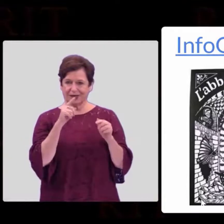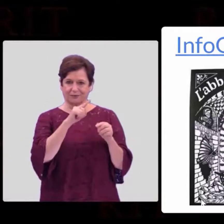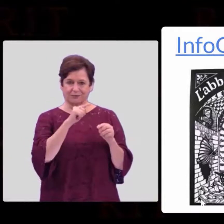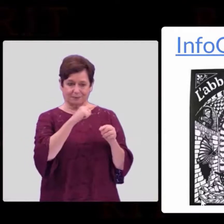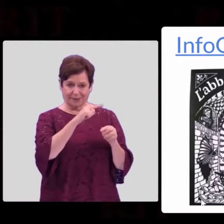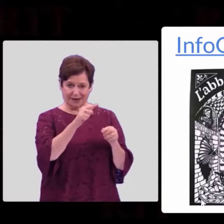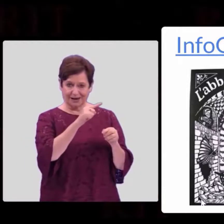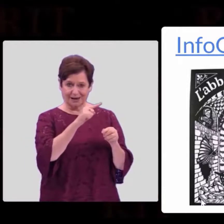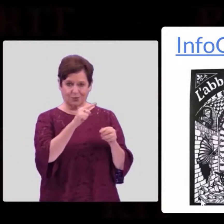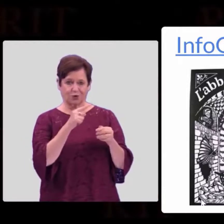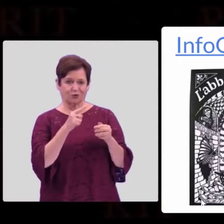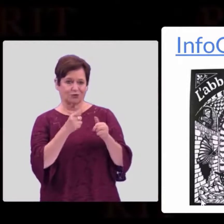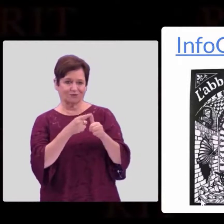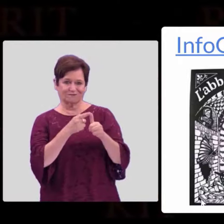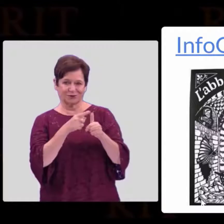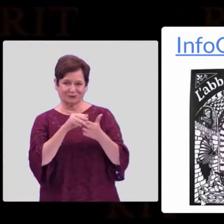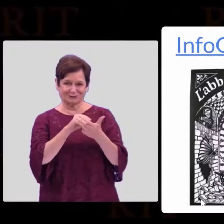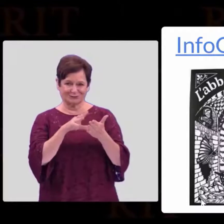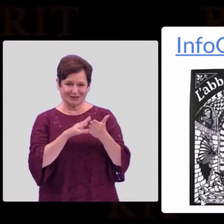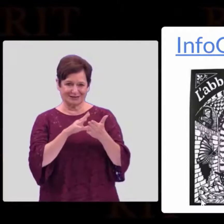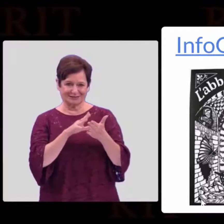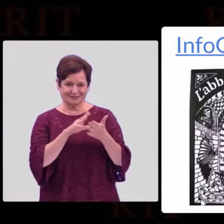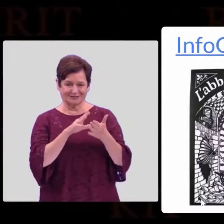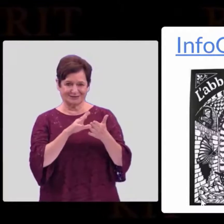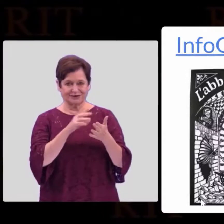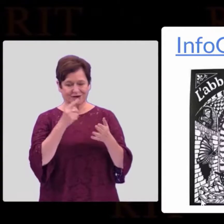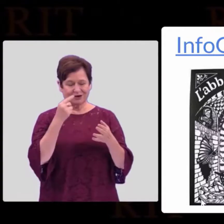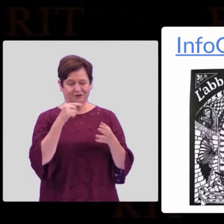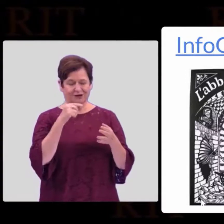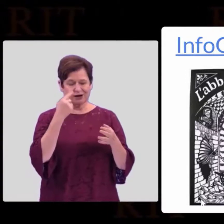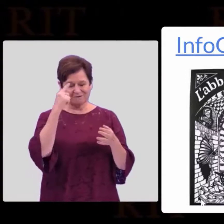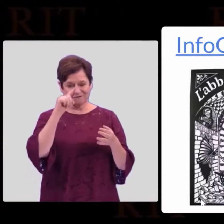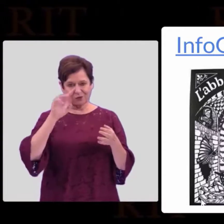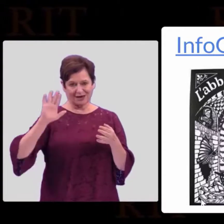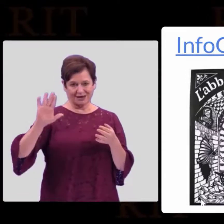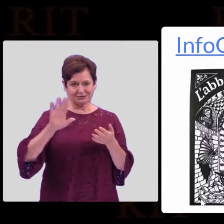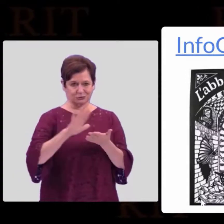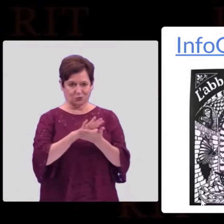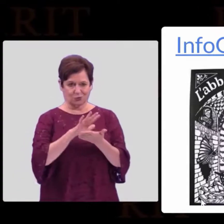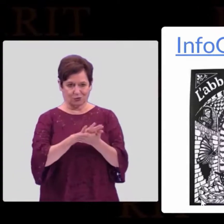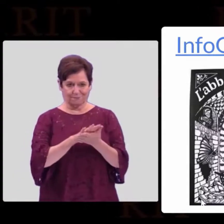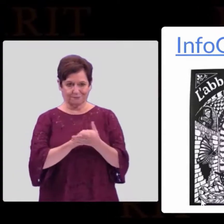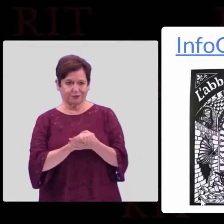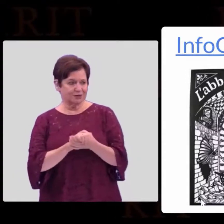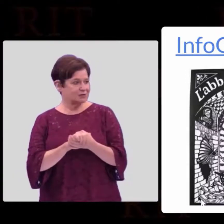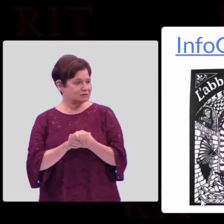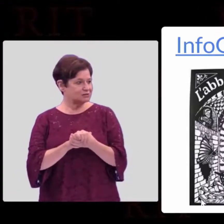and they were the first students for his school.